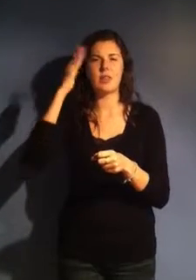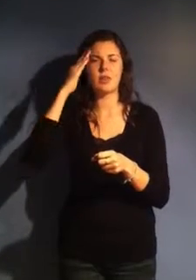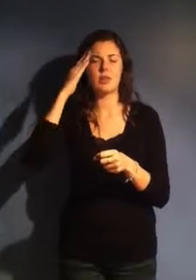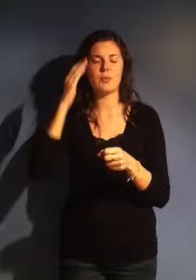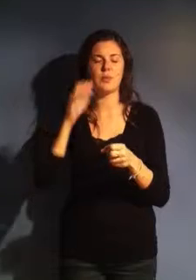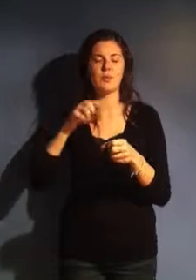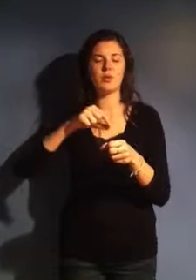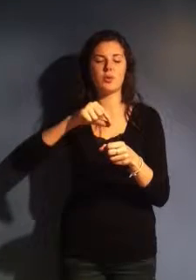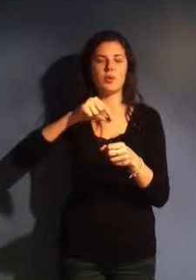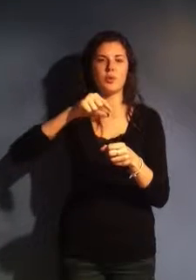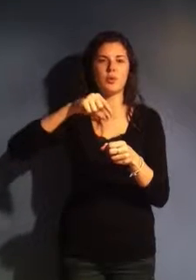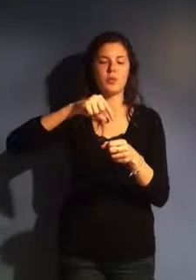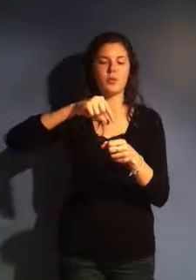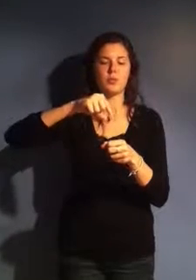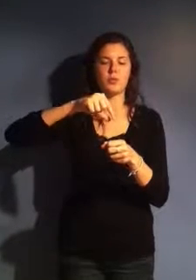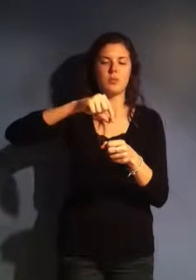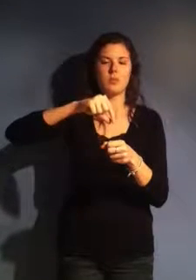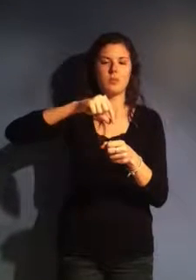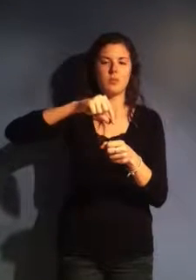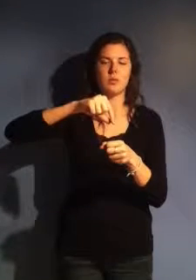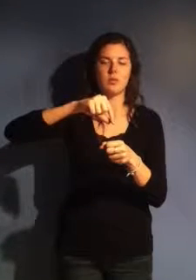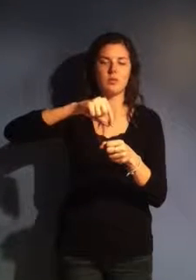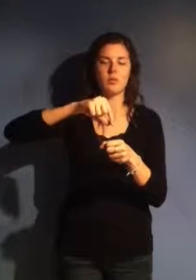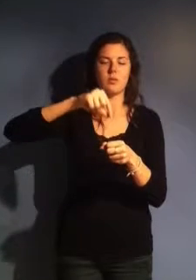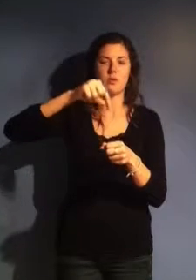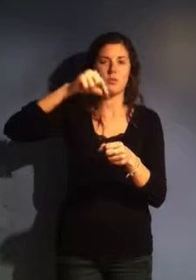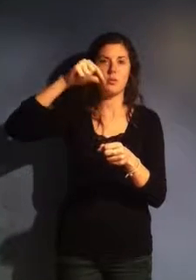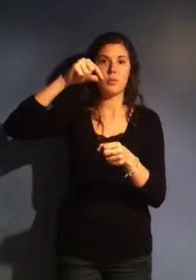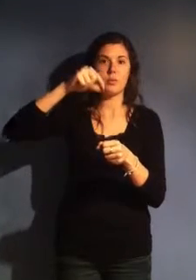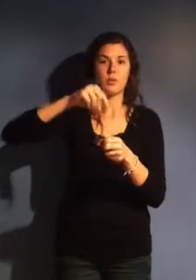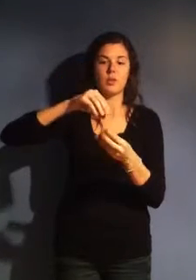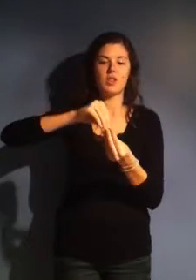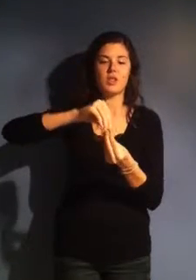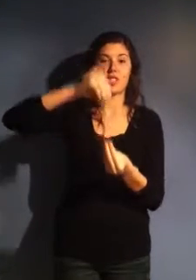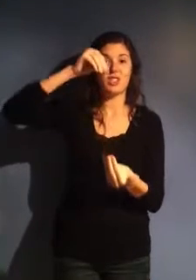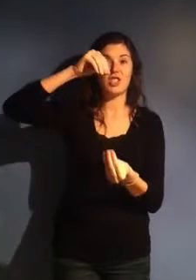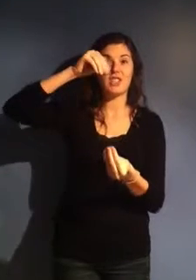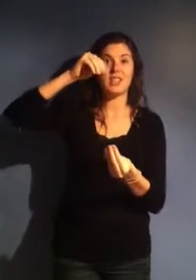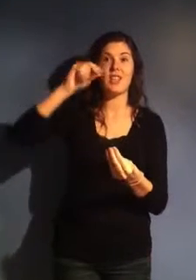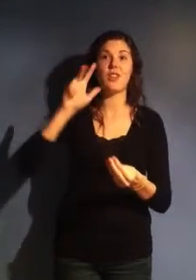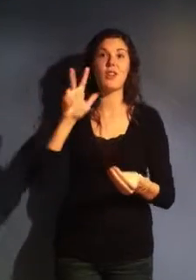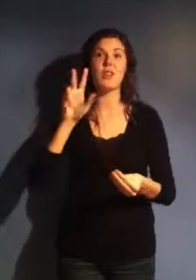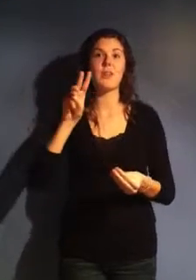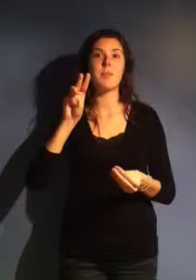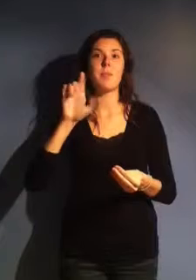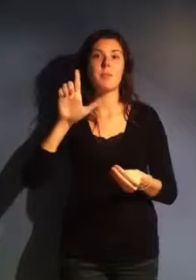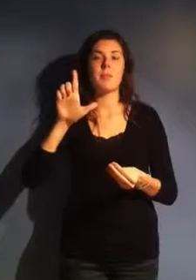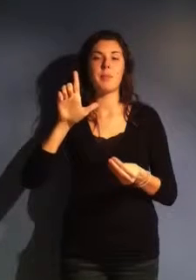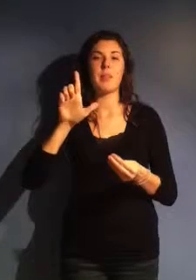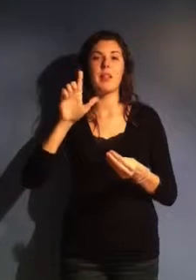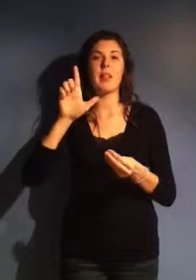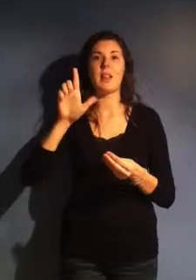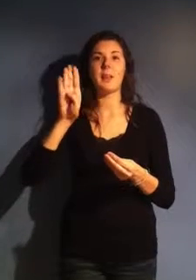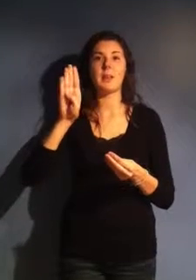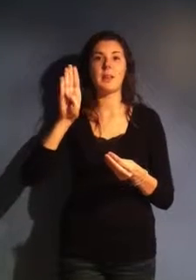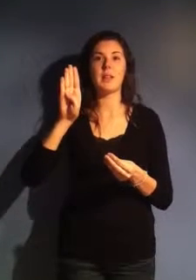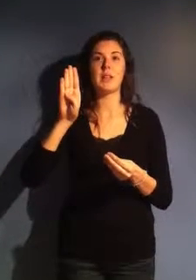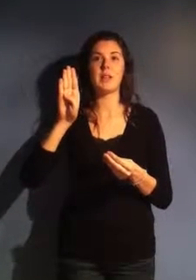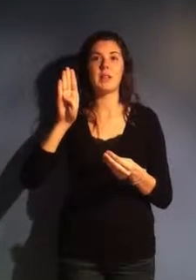into the pipette aid and suction up 3 mils of LB, and then we put 3 mils of this LB